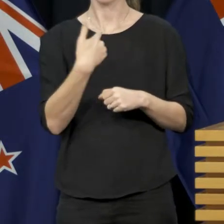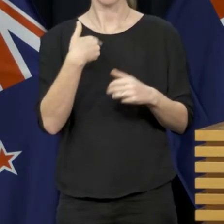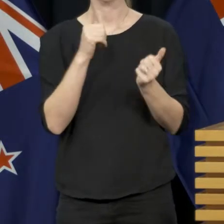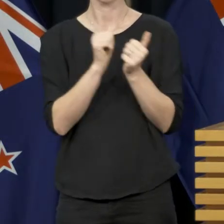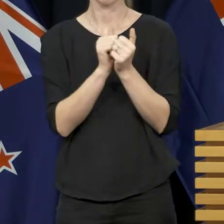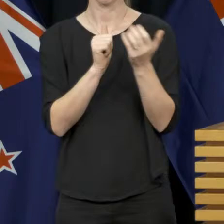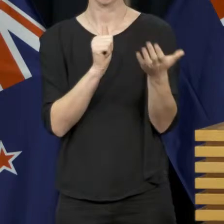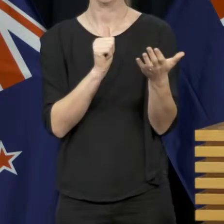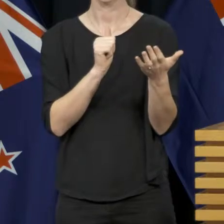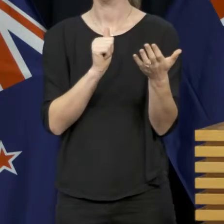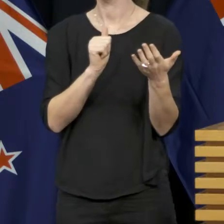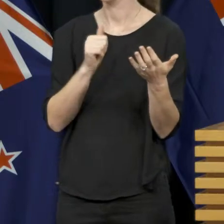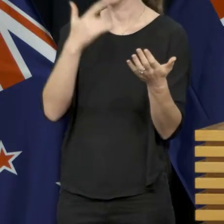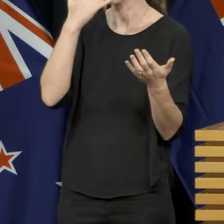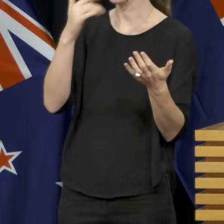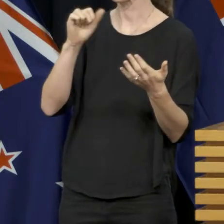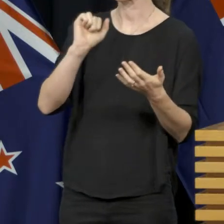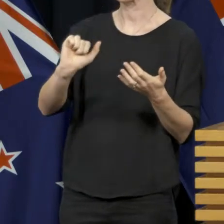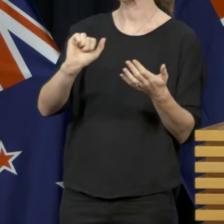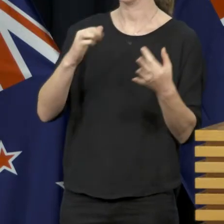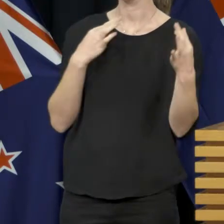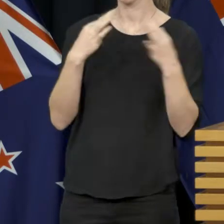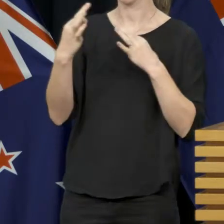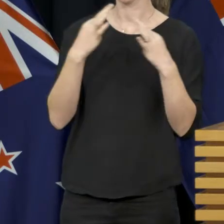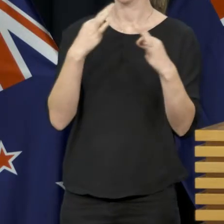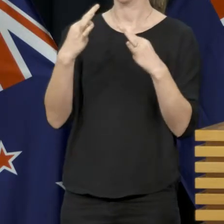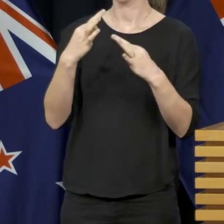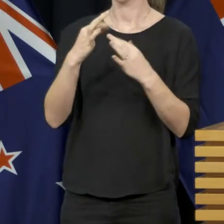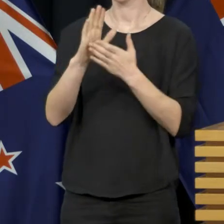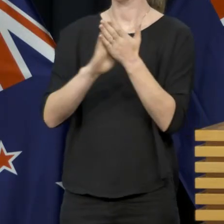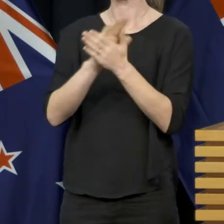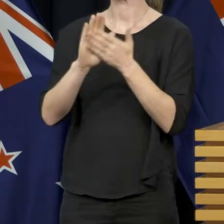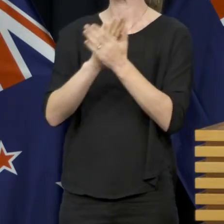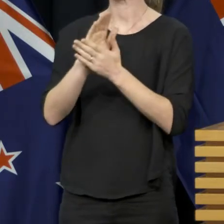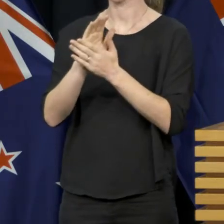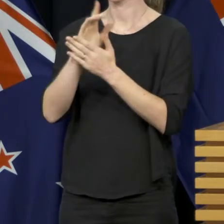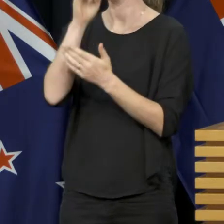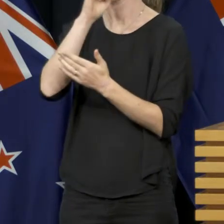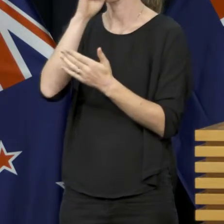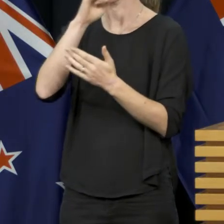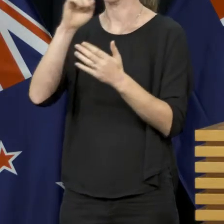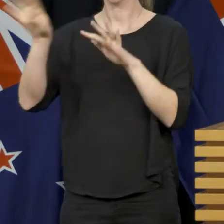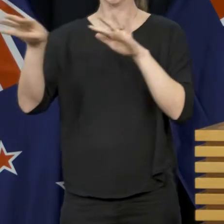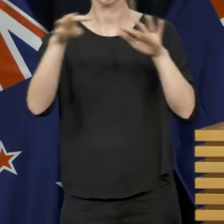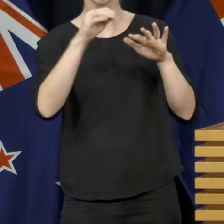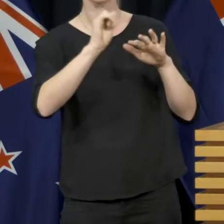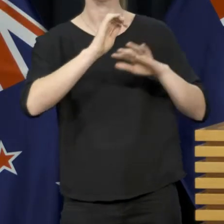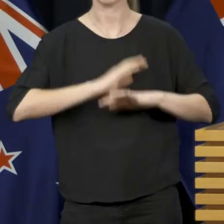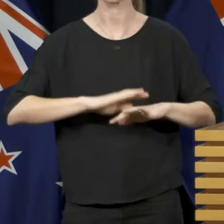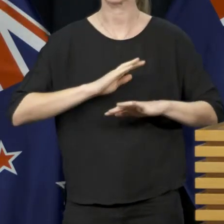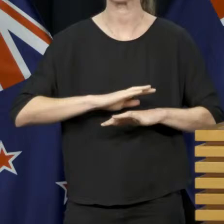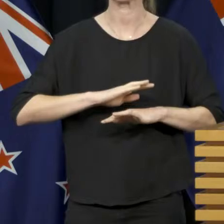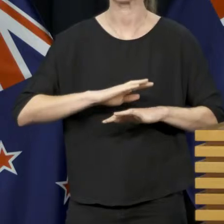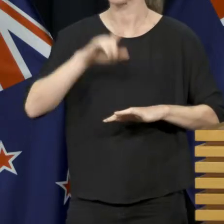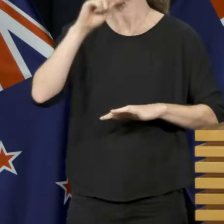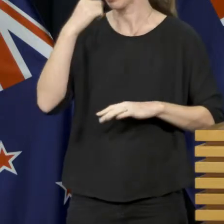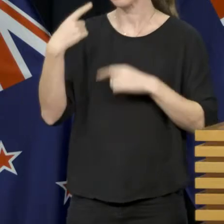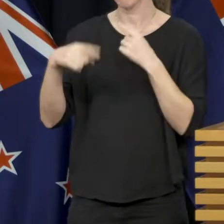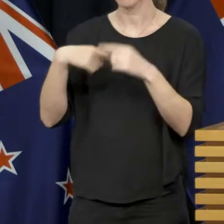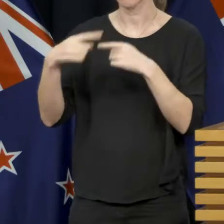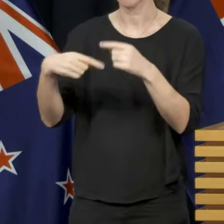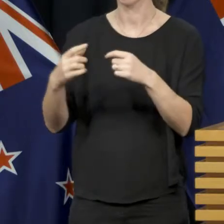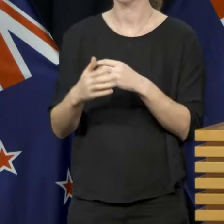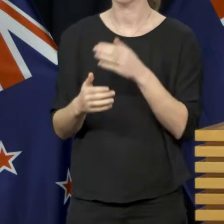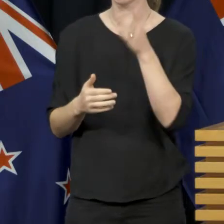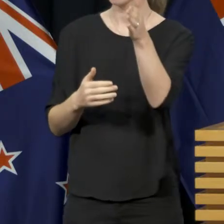with, that unfortunately his role was continuing to be a distraction to our response, and that just wasn't something that we could have